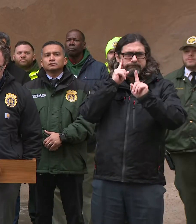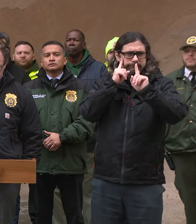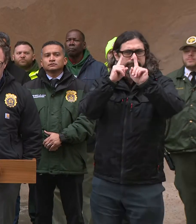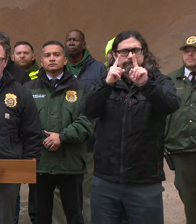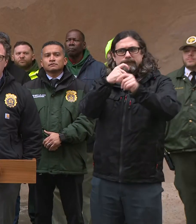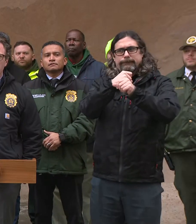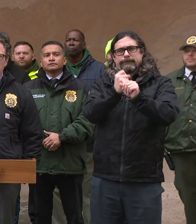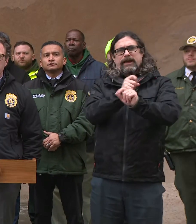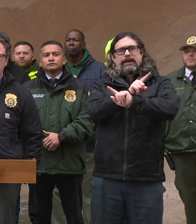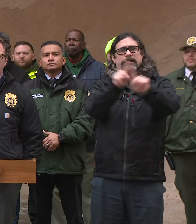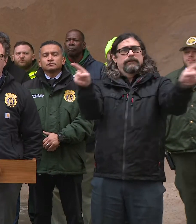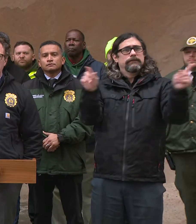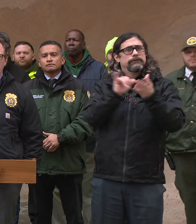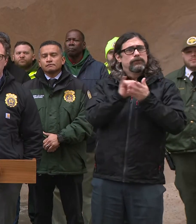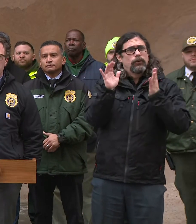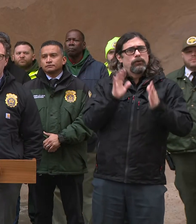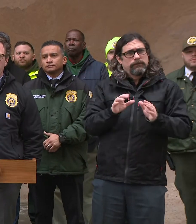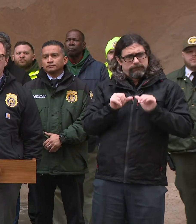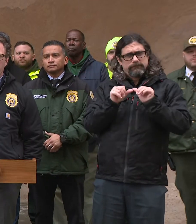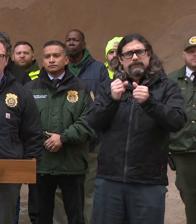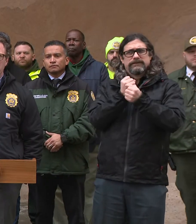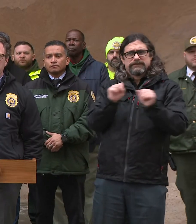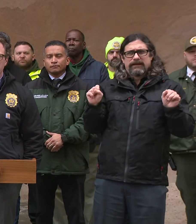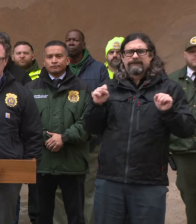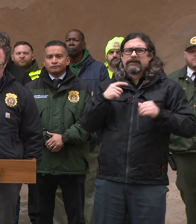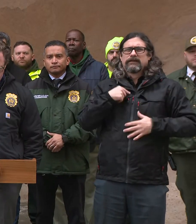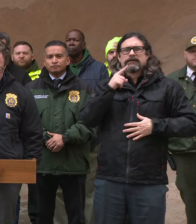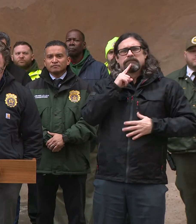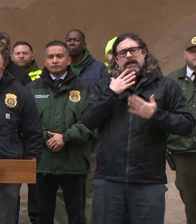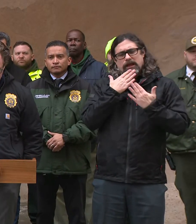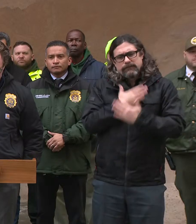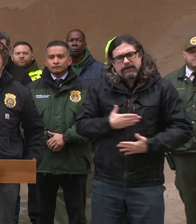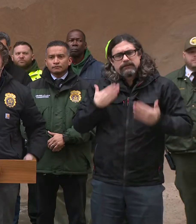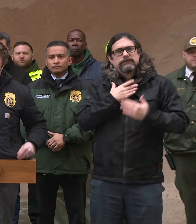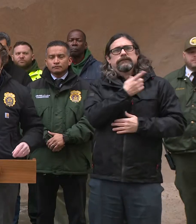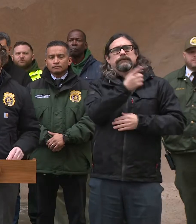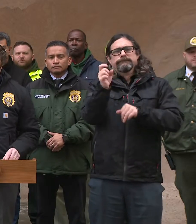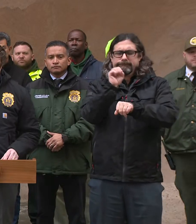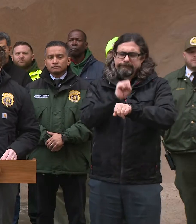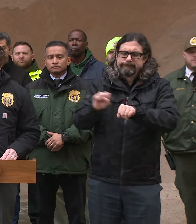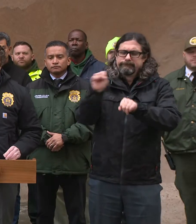sacrifices you make, especially during challenging weather conditions and other emergencies.